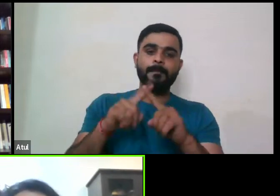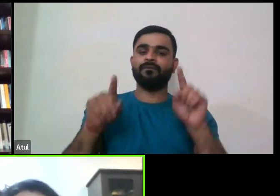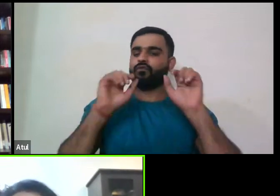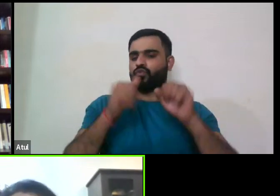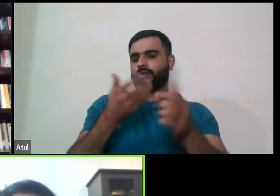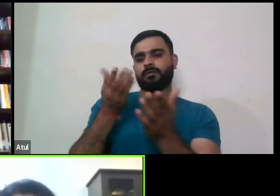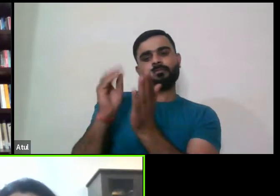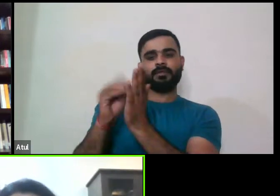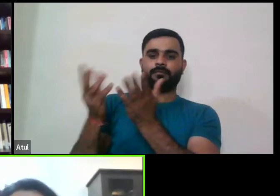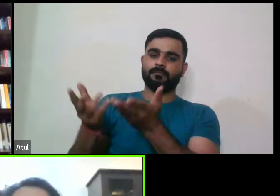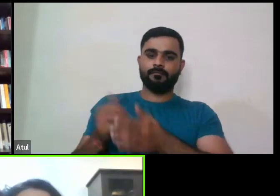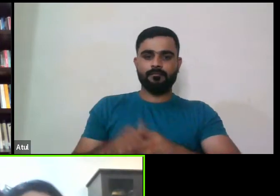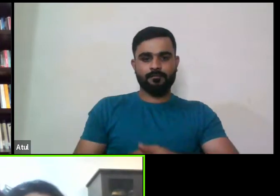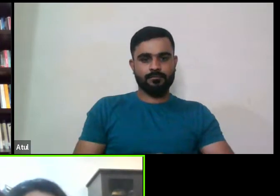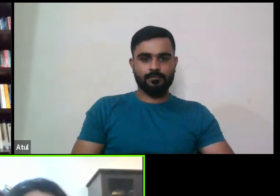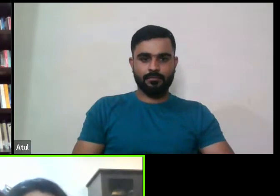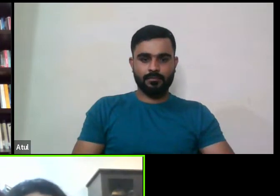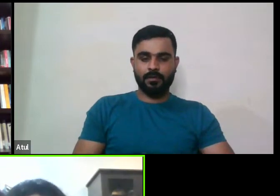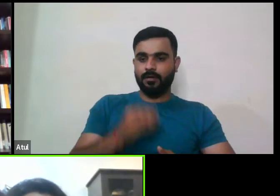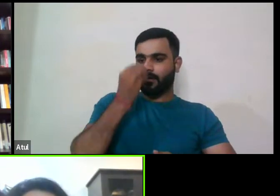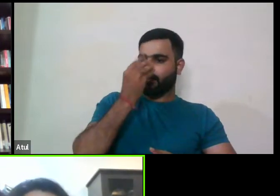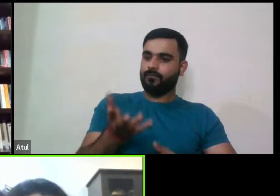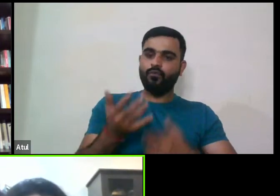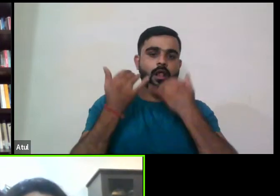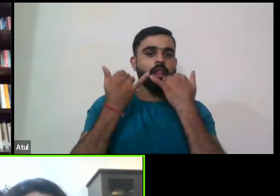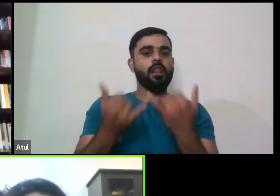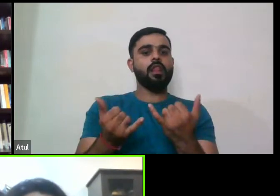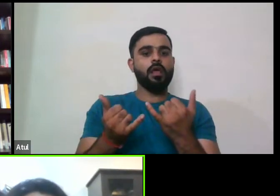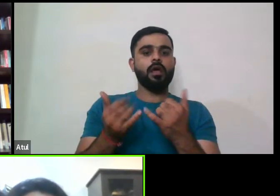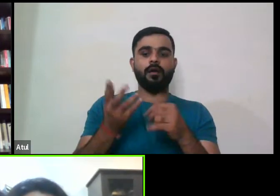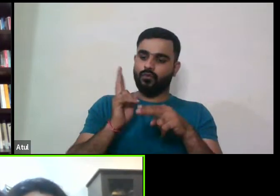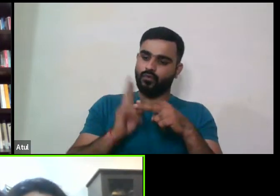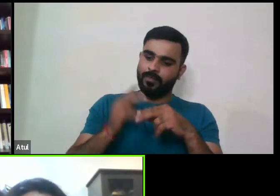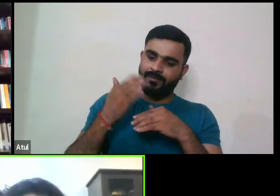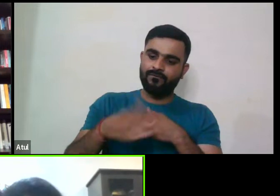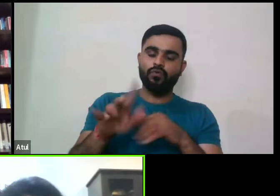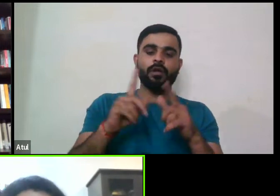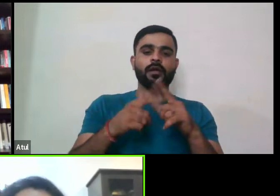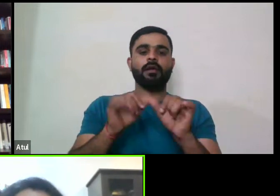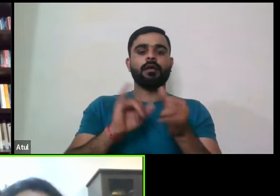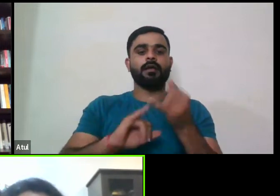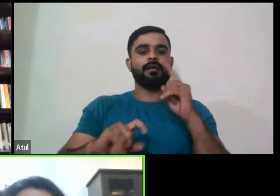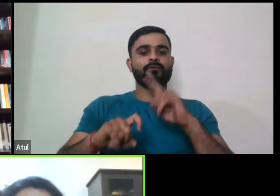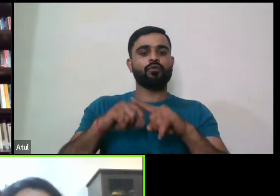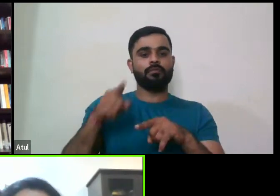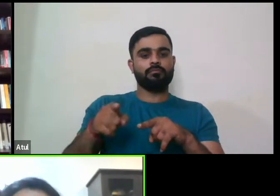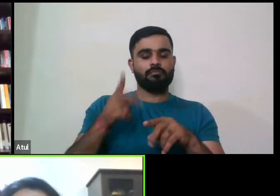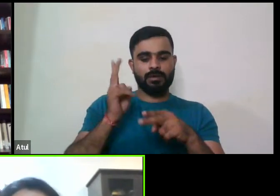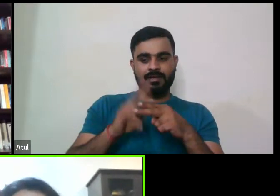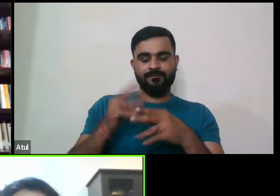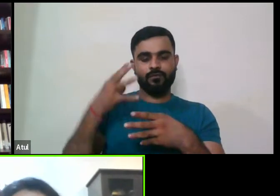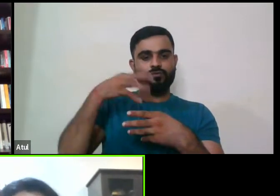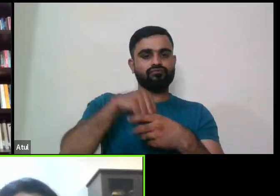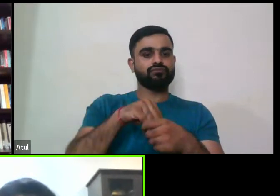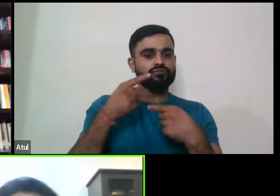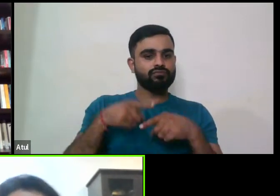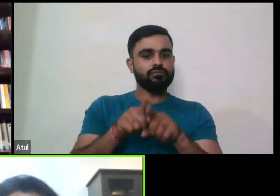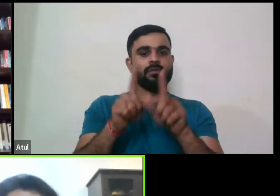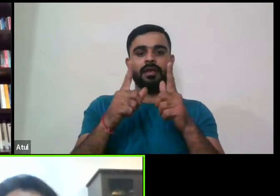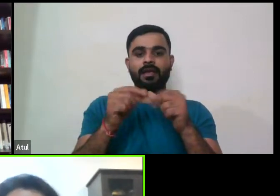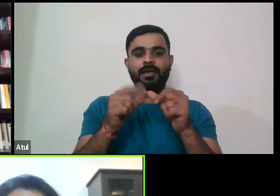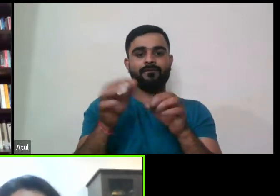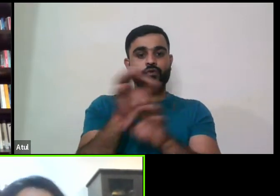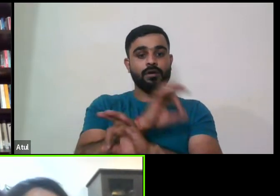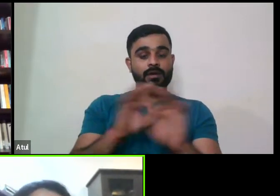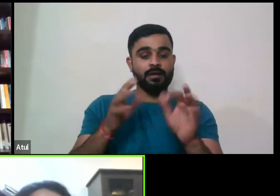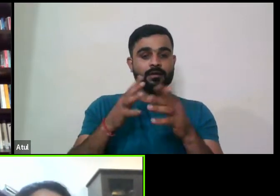there. And it is easier to now run those tests and perhaps put together the data sets that